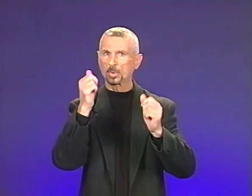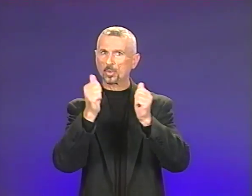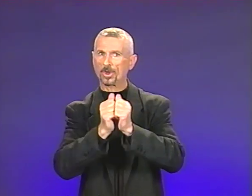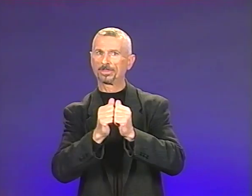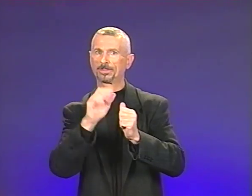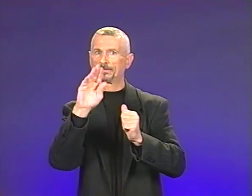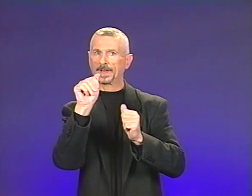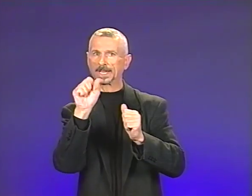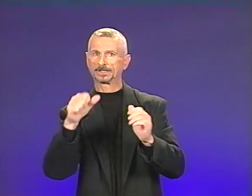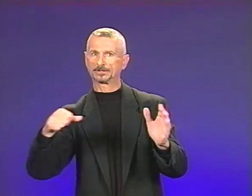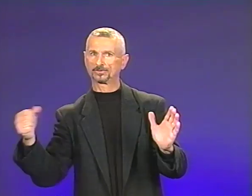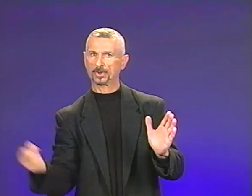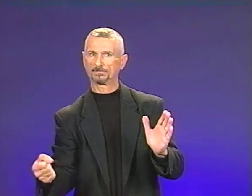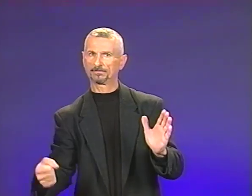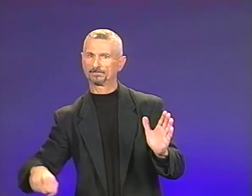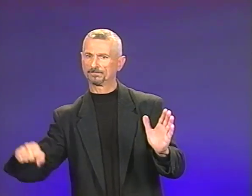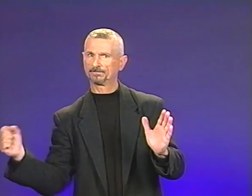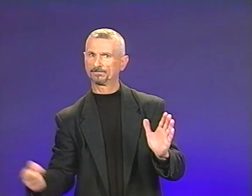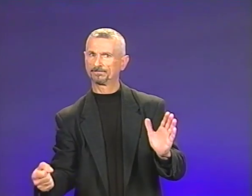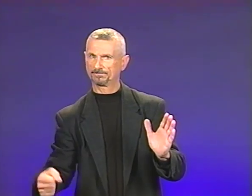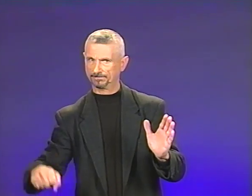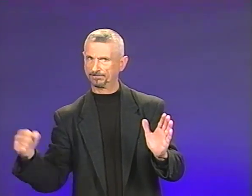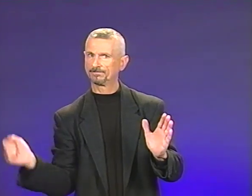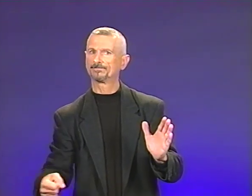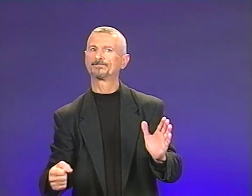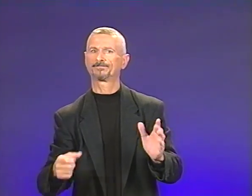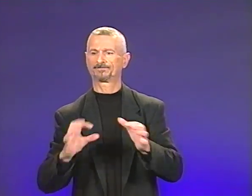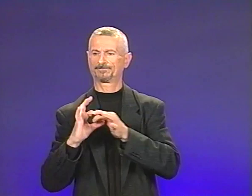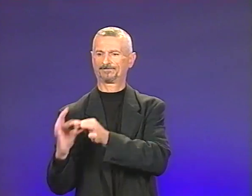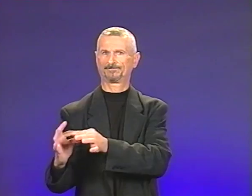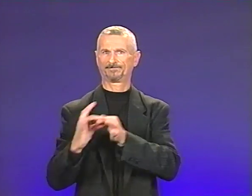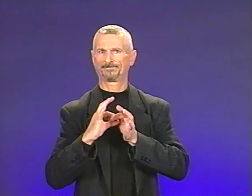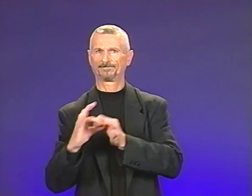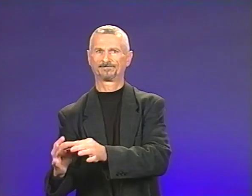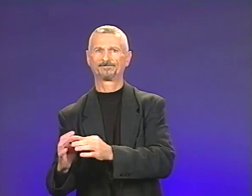rhythmic style, often accompanied by a bass drum beating out the rhythm.